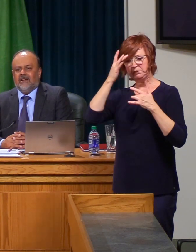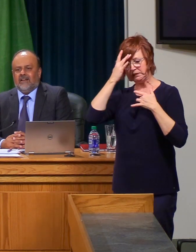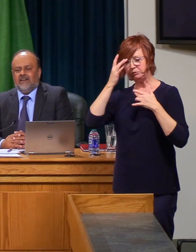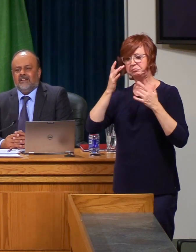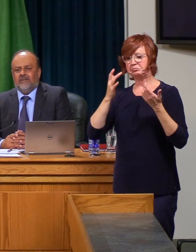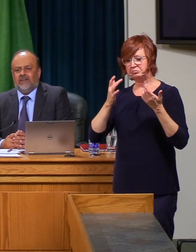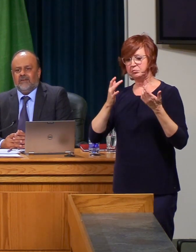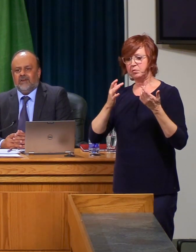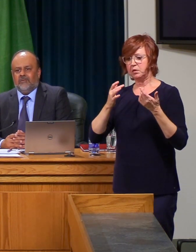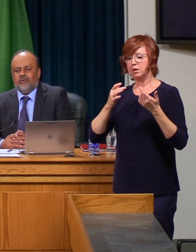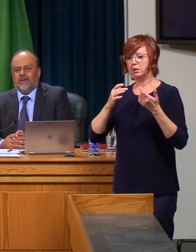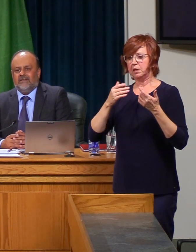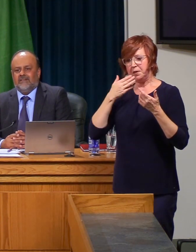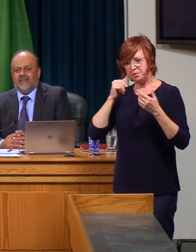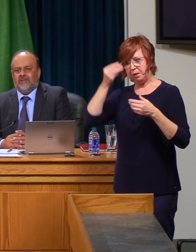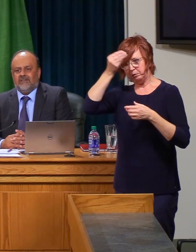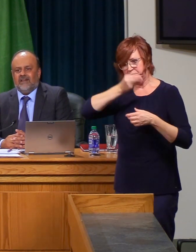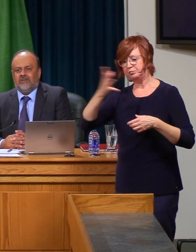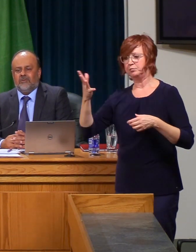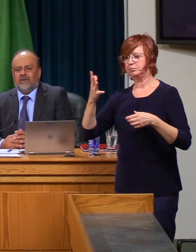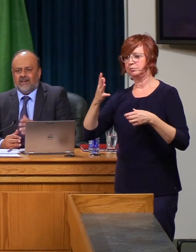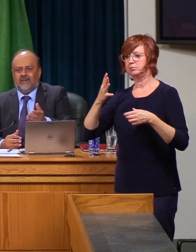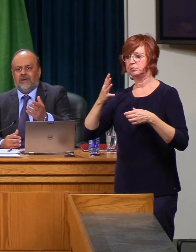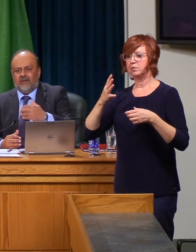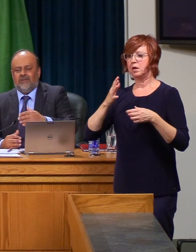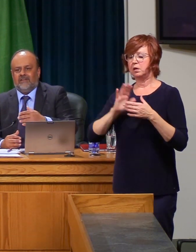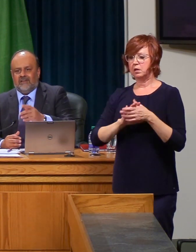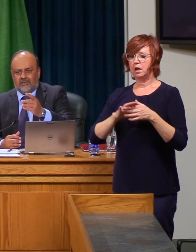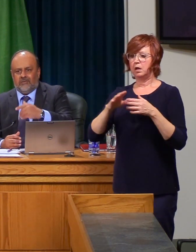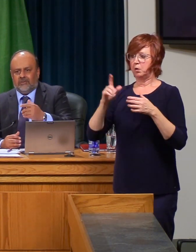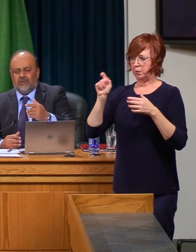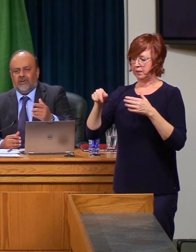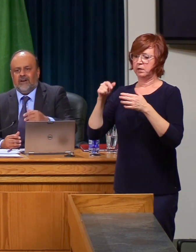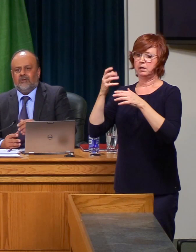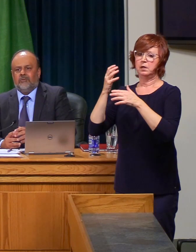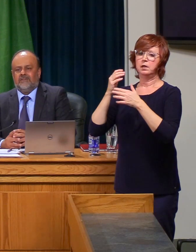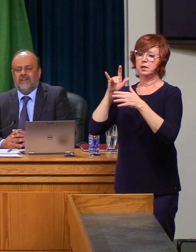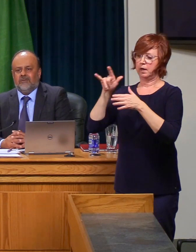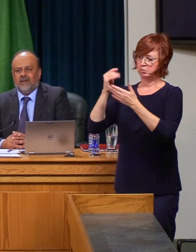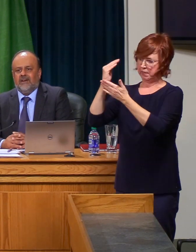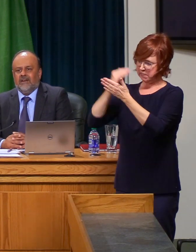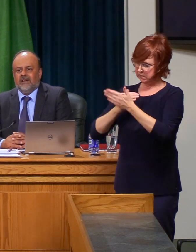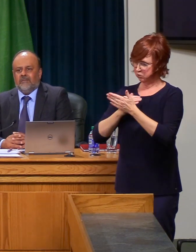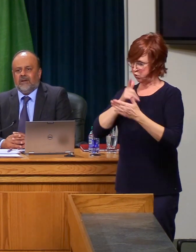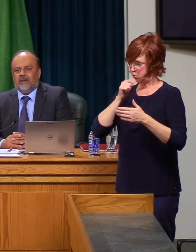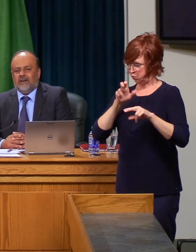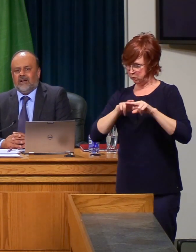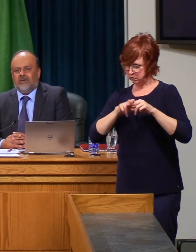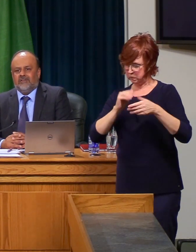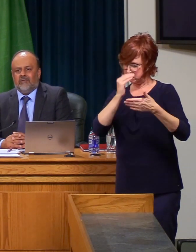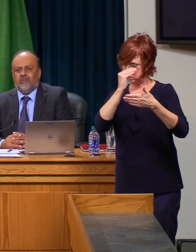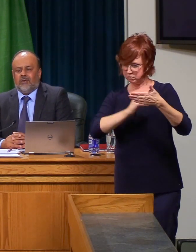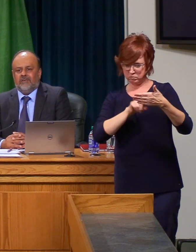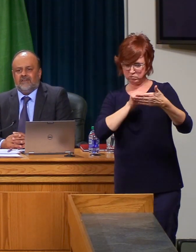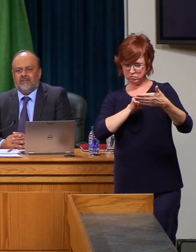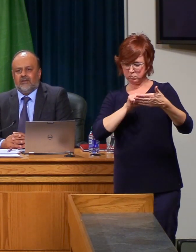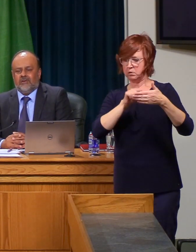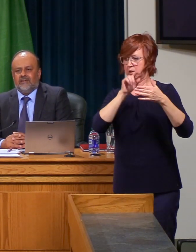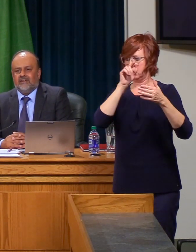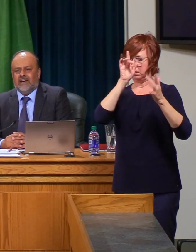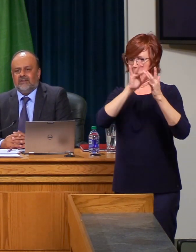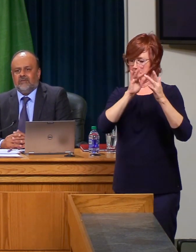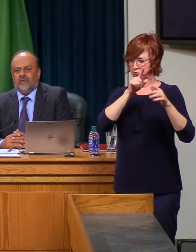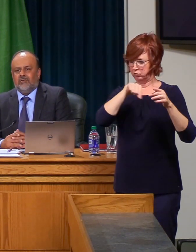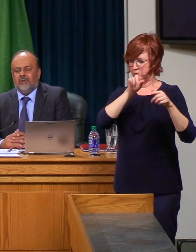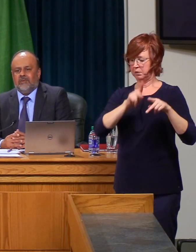done. Initially, when there were a few cases, that was done through getting the manifest and sorting out who was sitting where. But now several provinces,